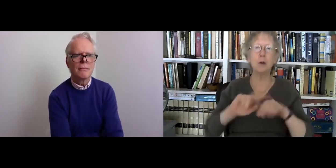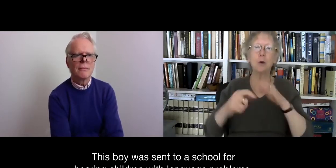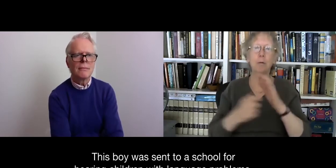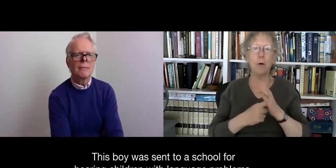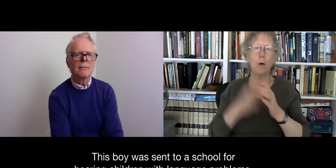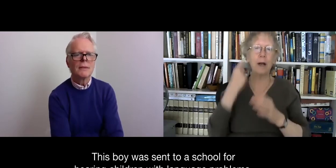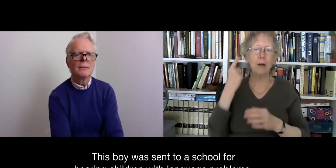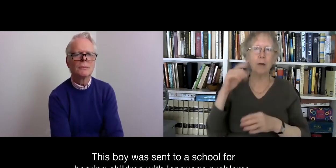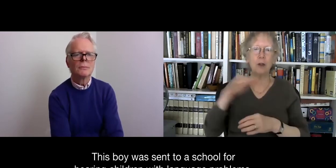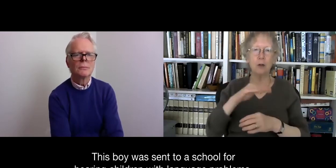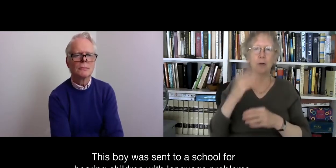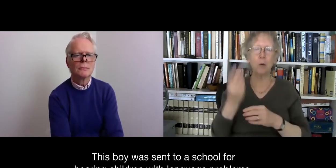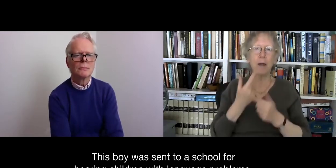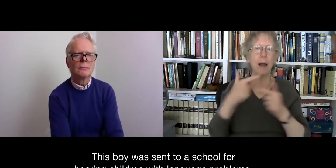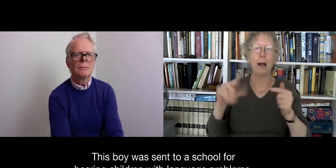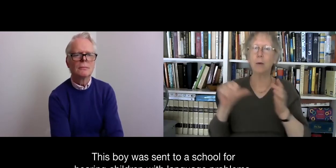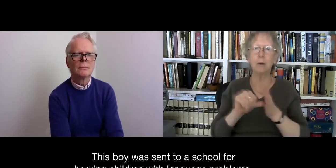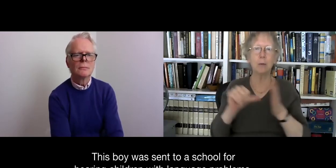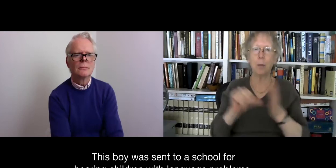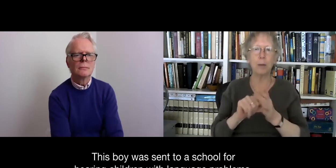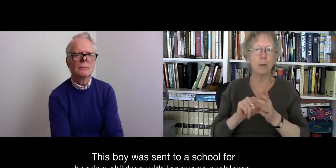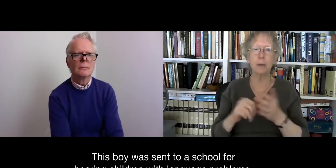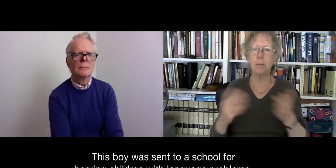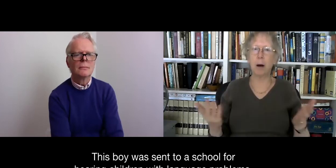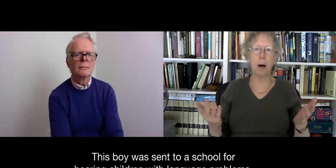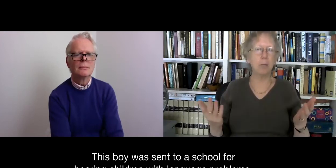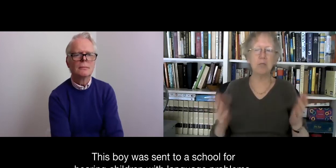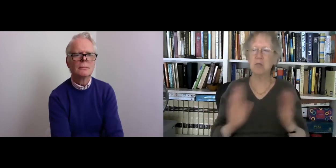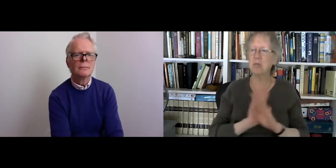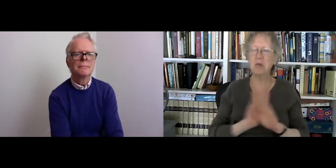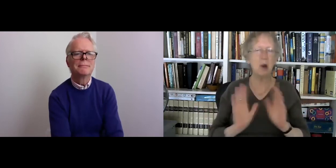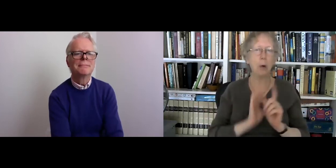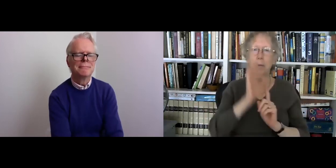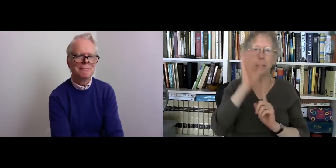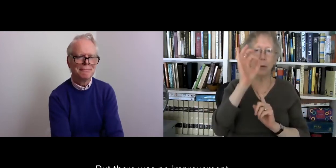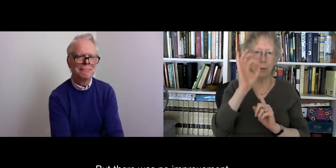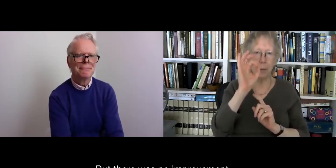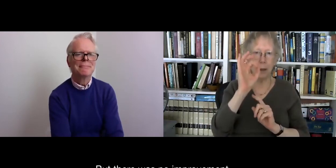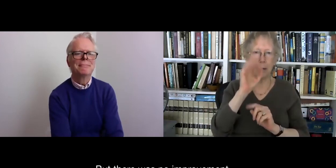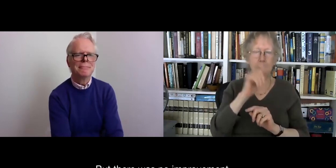This boy was sent to a school for hearing children with language problems, but there was no